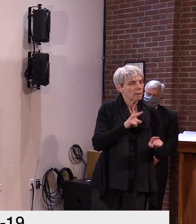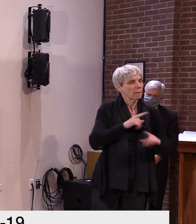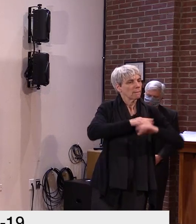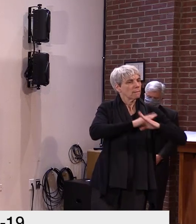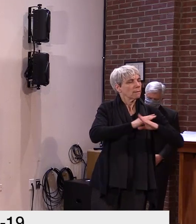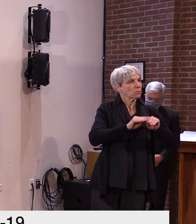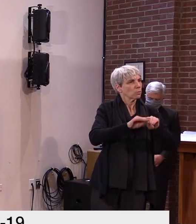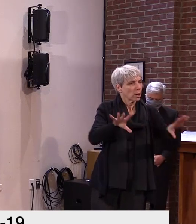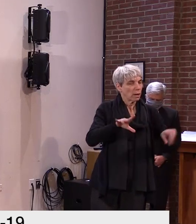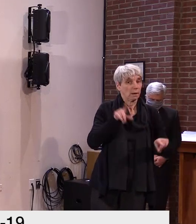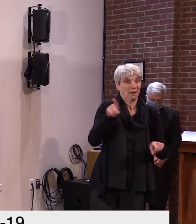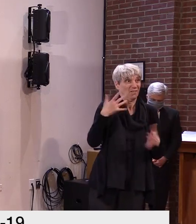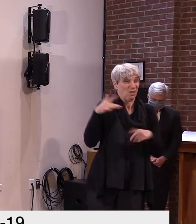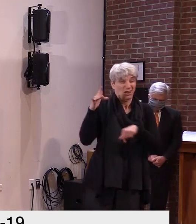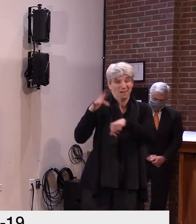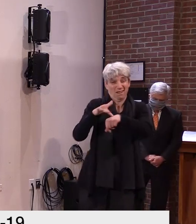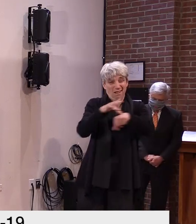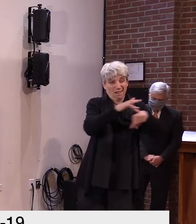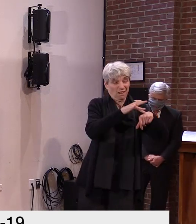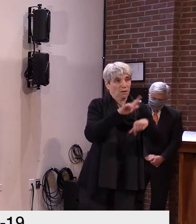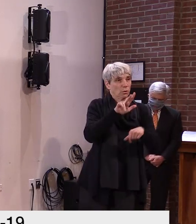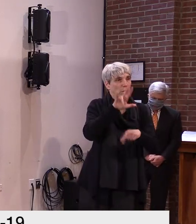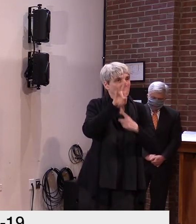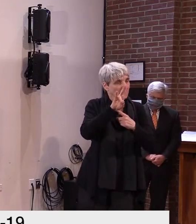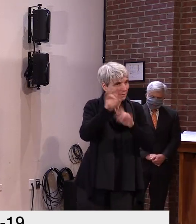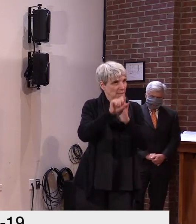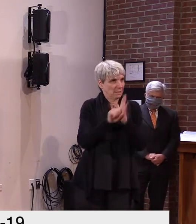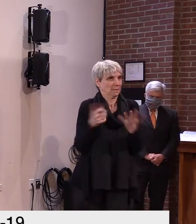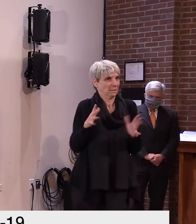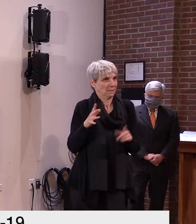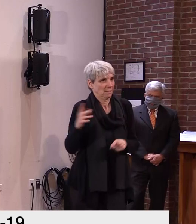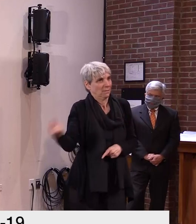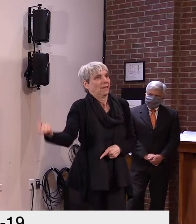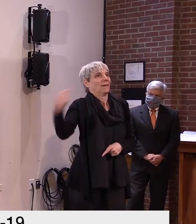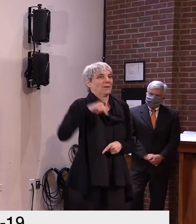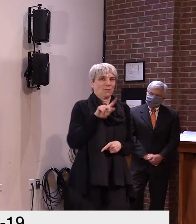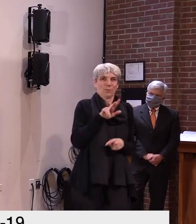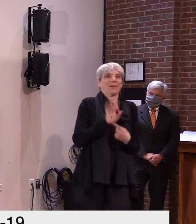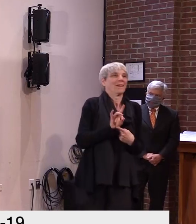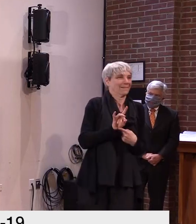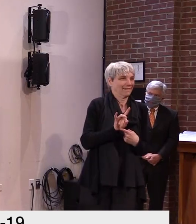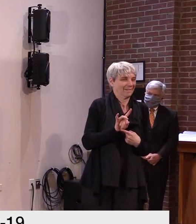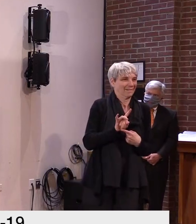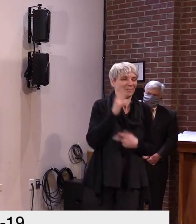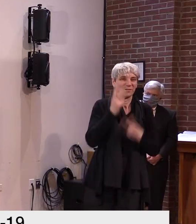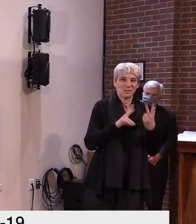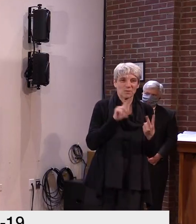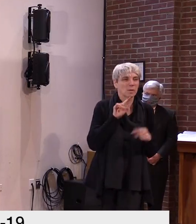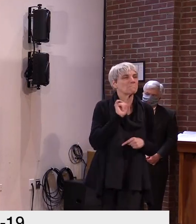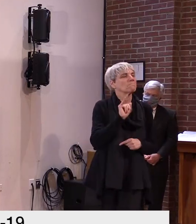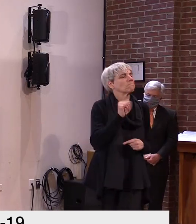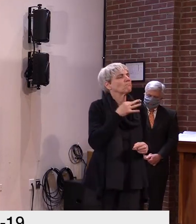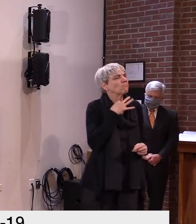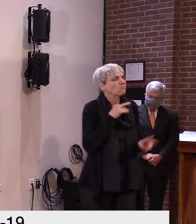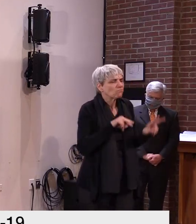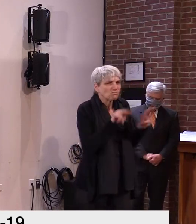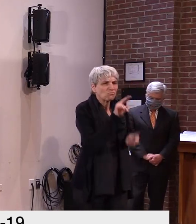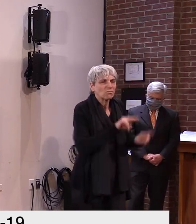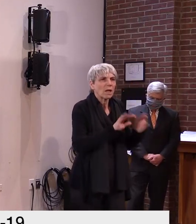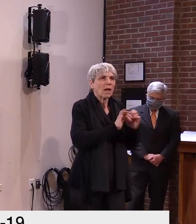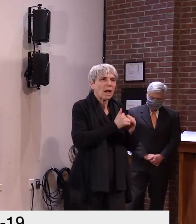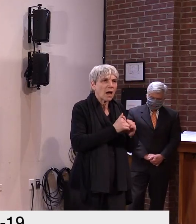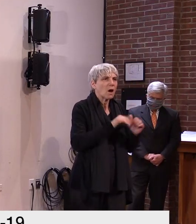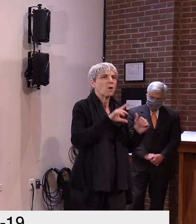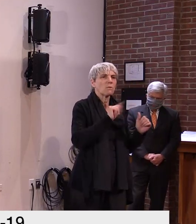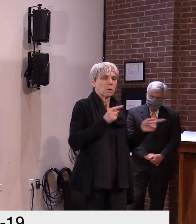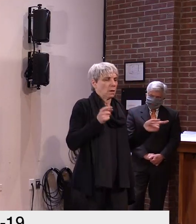37 states already and wanted to see what constituted Vermont's response and its